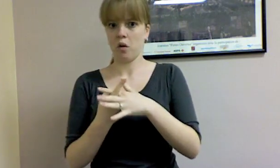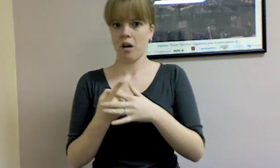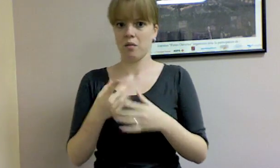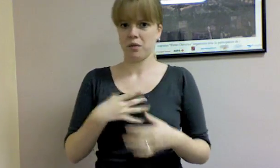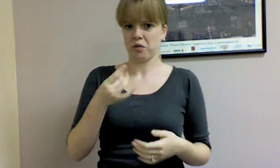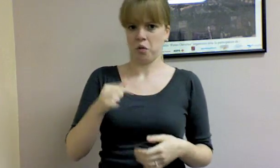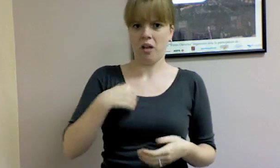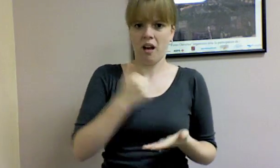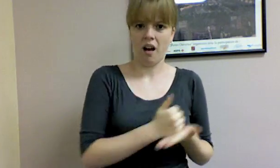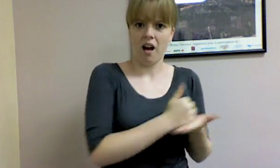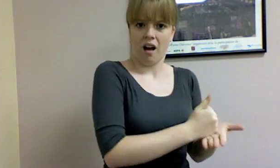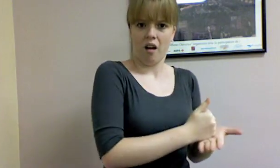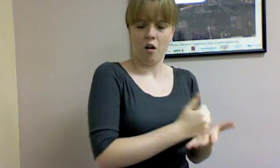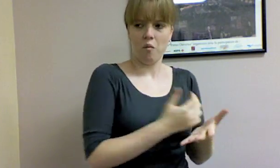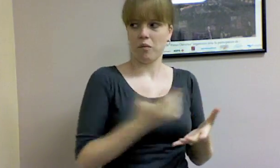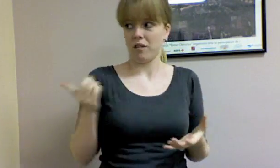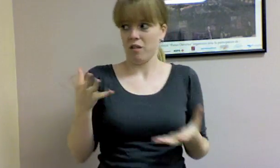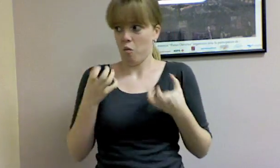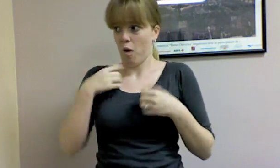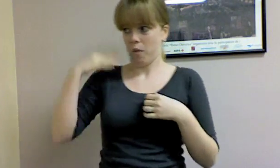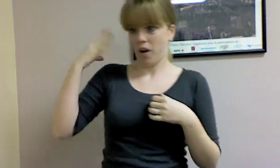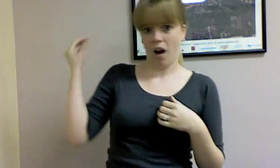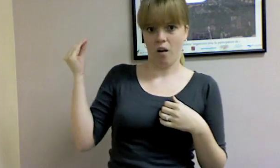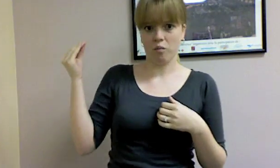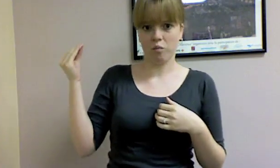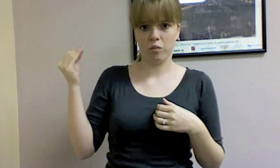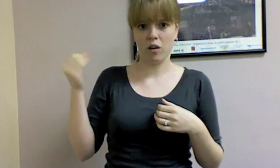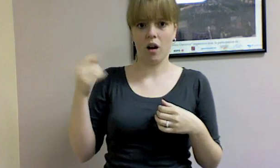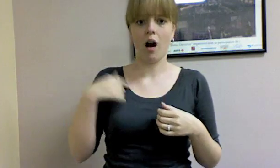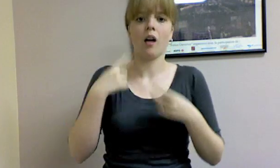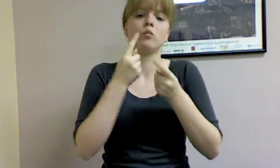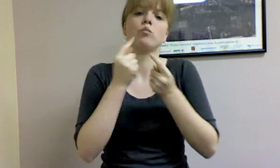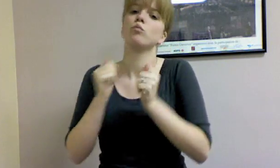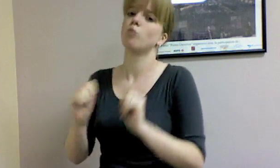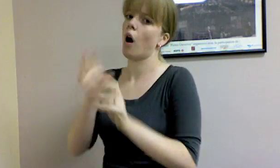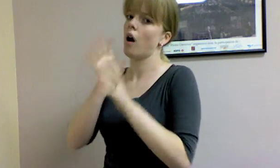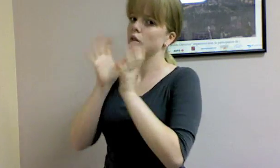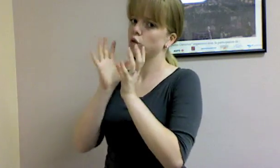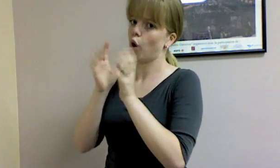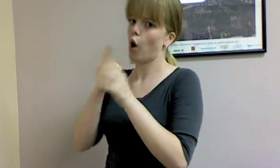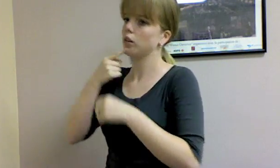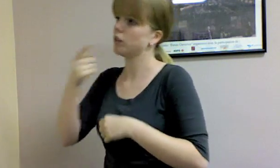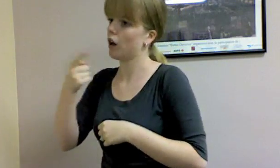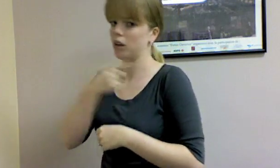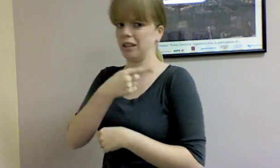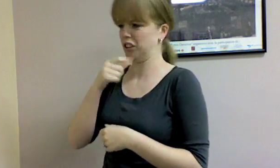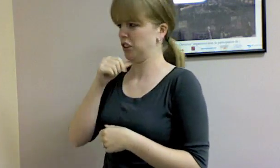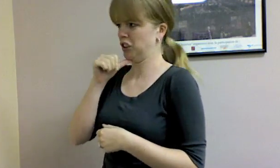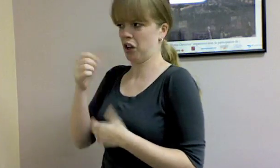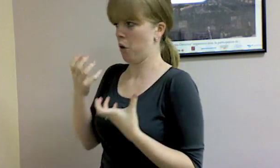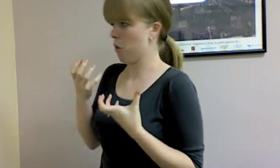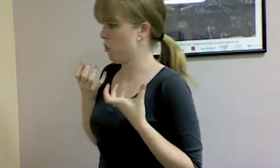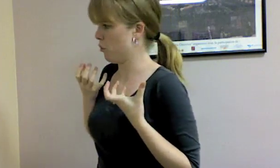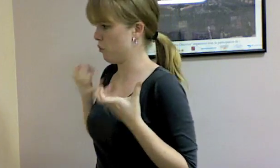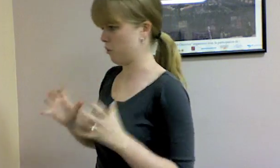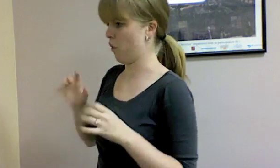of her life, and he ain't having that. Tried to talk some sense to him, cause she don't wanna see him. Told him things are going good and how she doesn't need